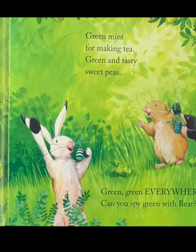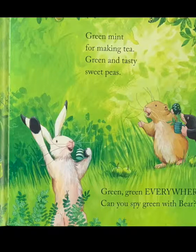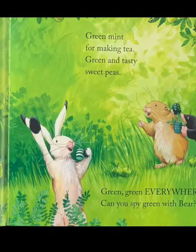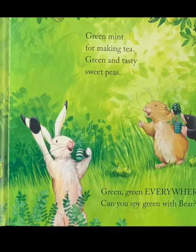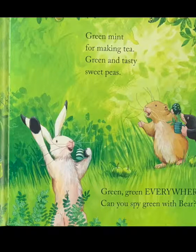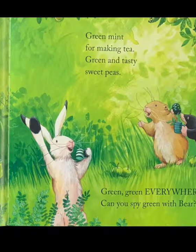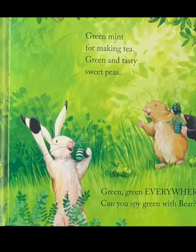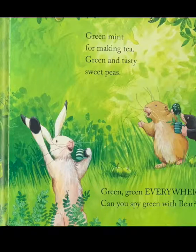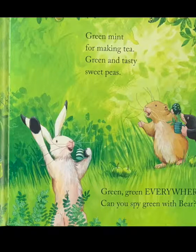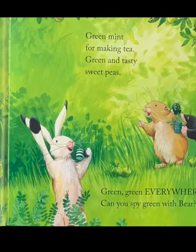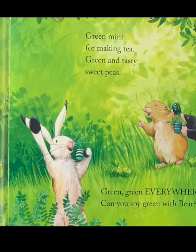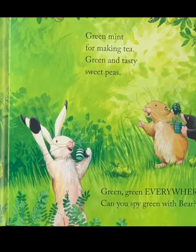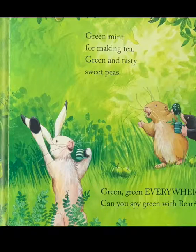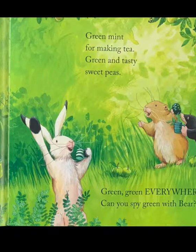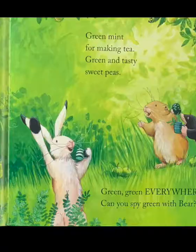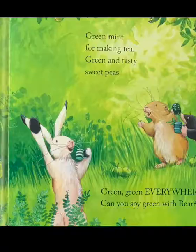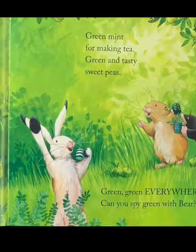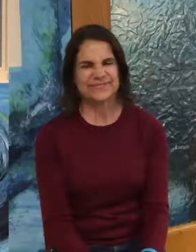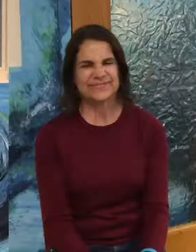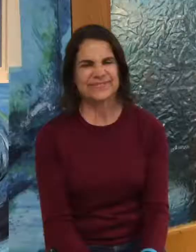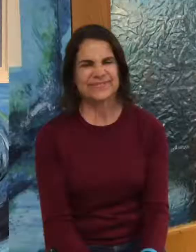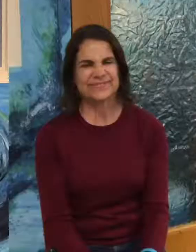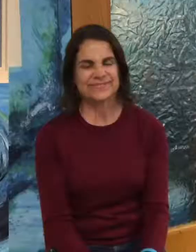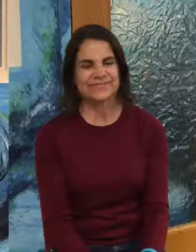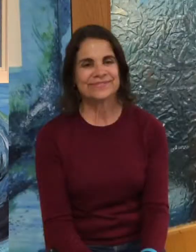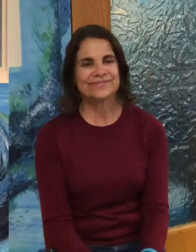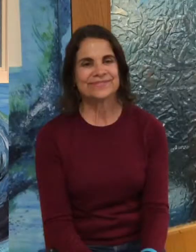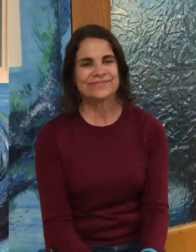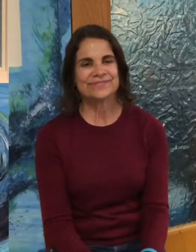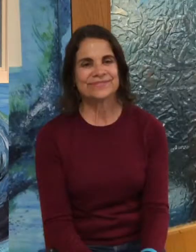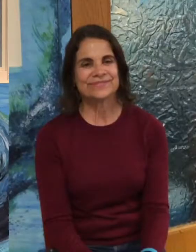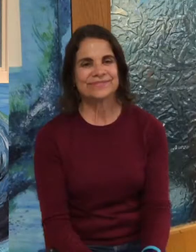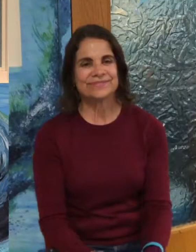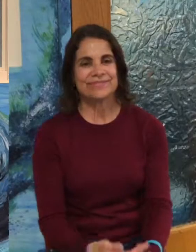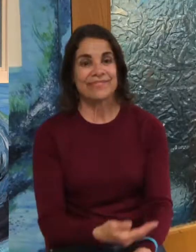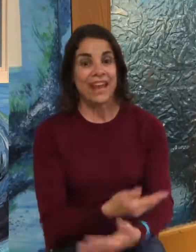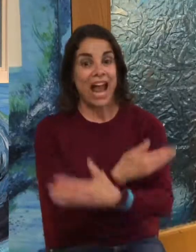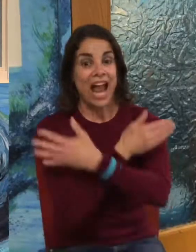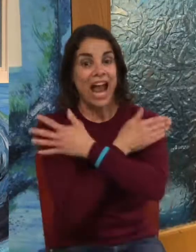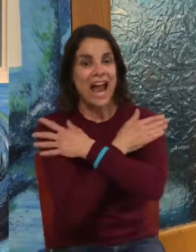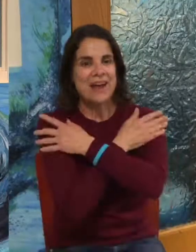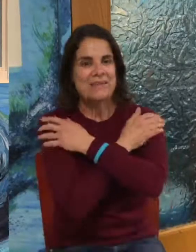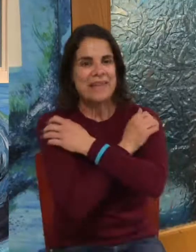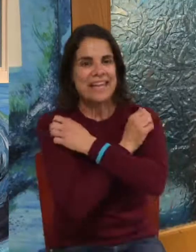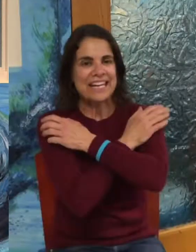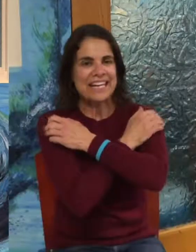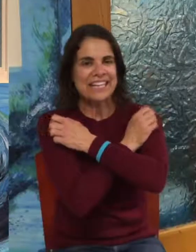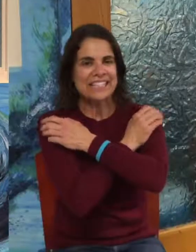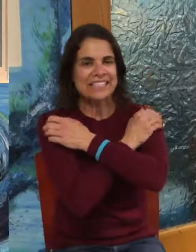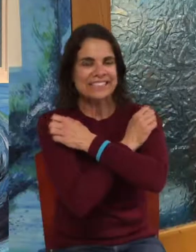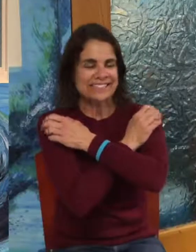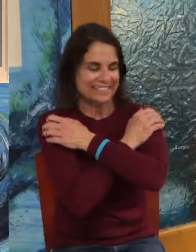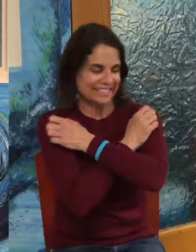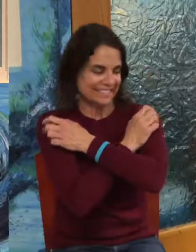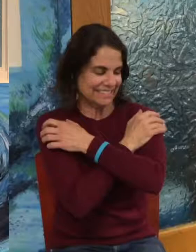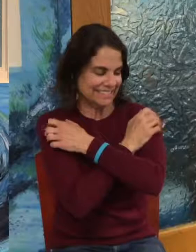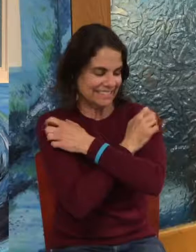Green, green everywhere. Can you spy green with bear?